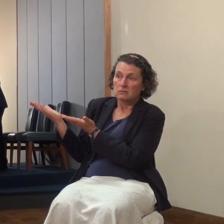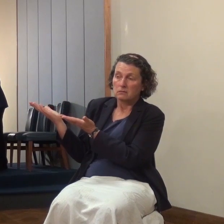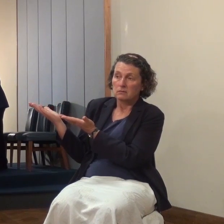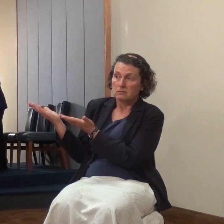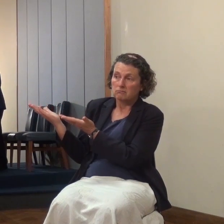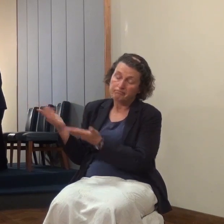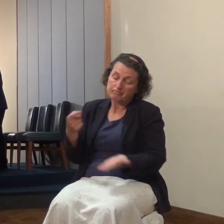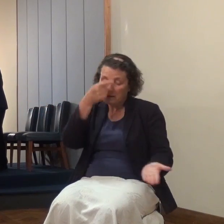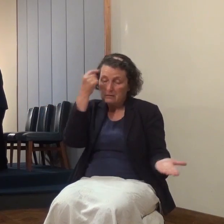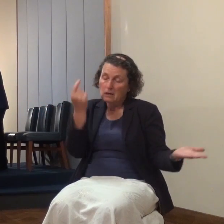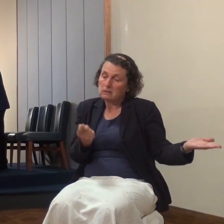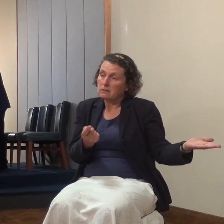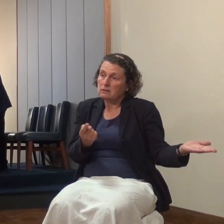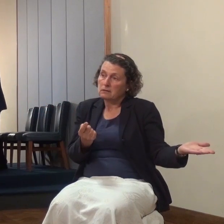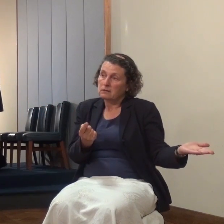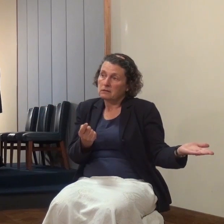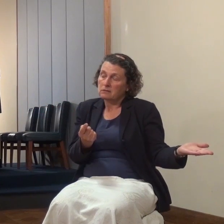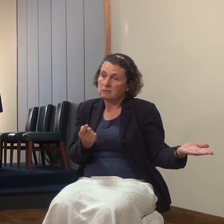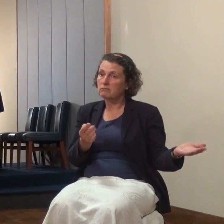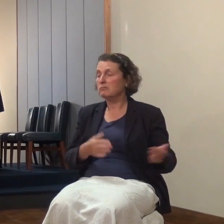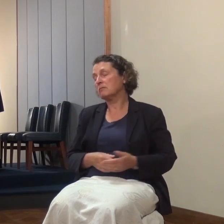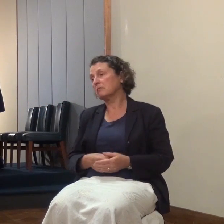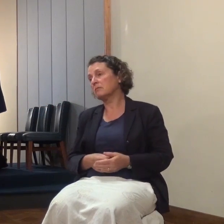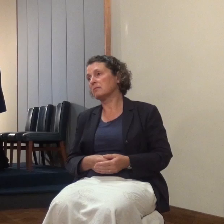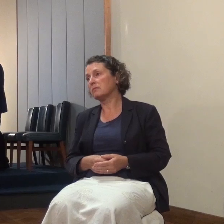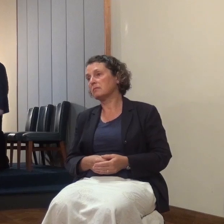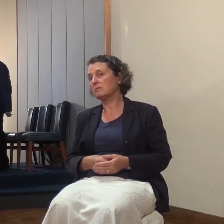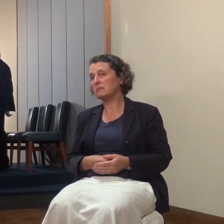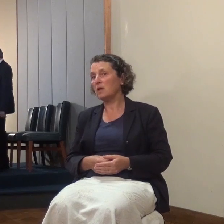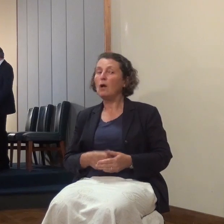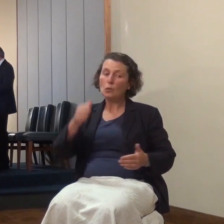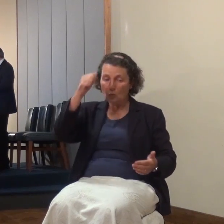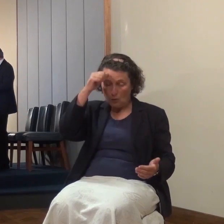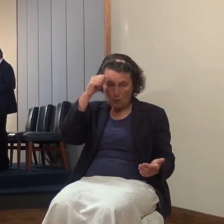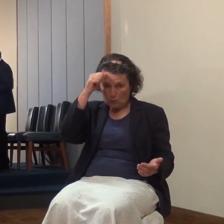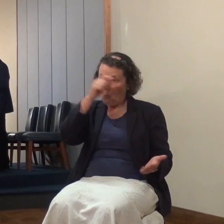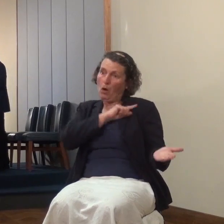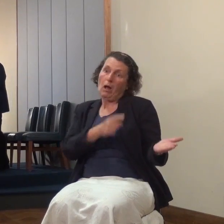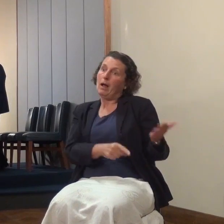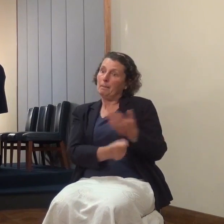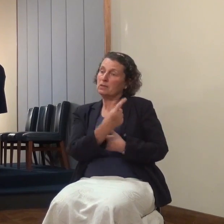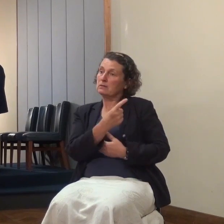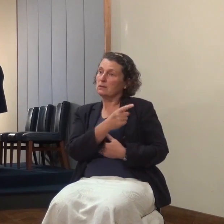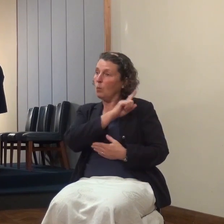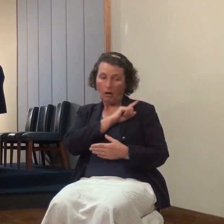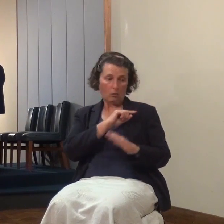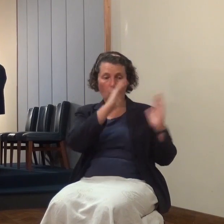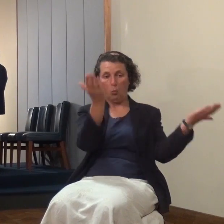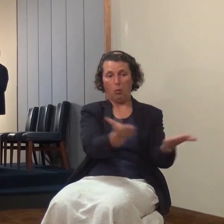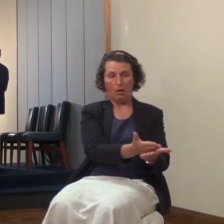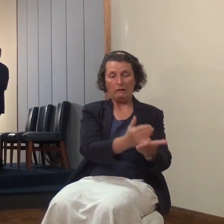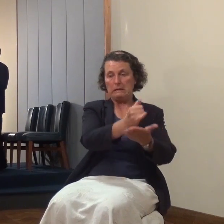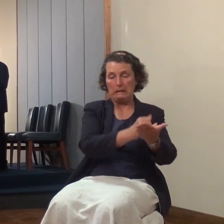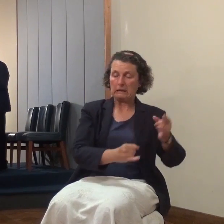those kinds of afflictions and trials better, maybe. They come as a reaction there of the sinful world against